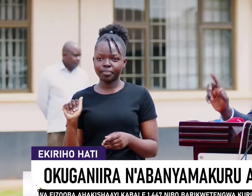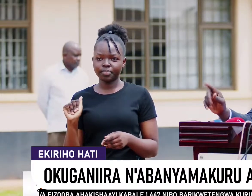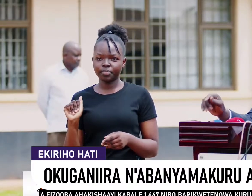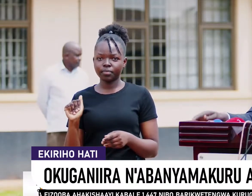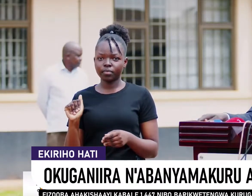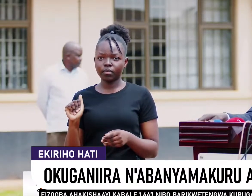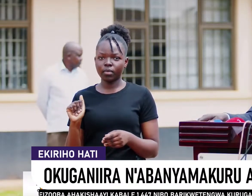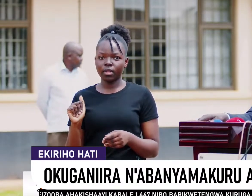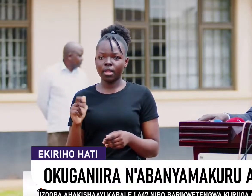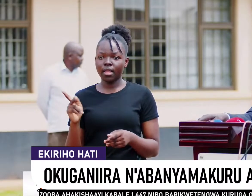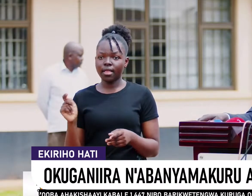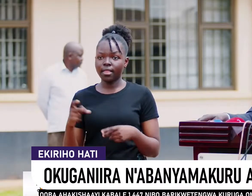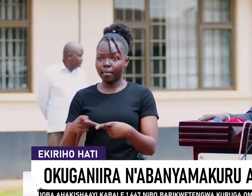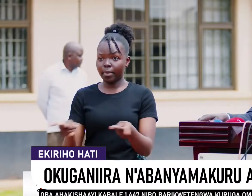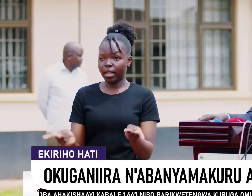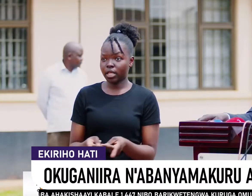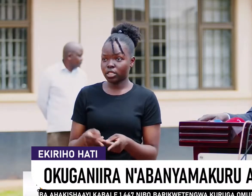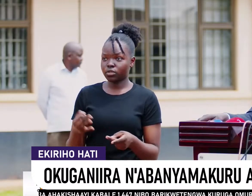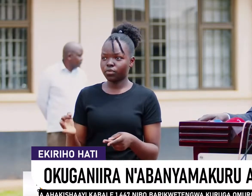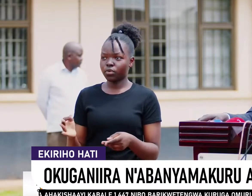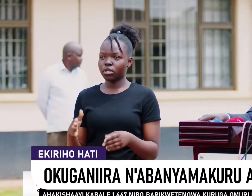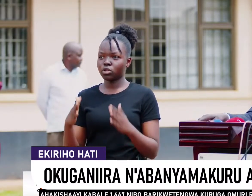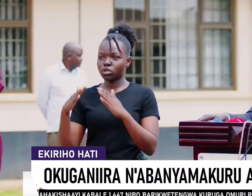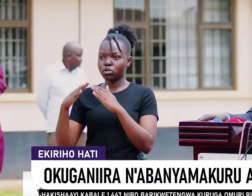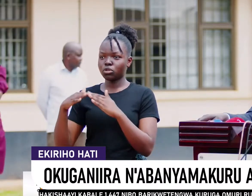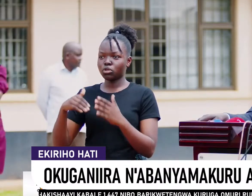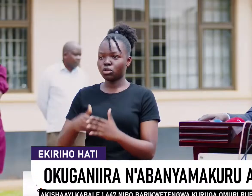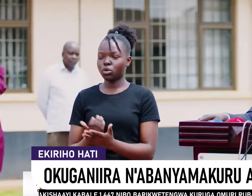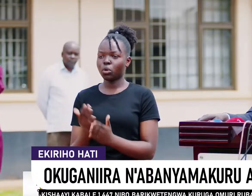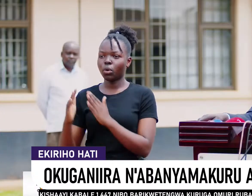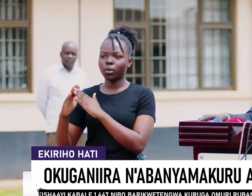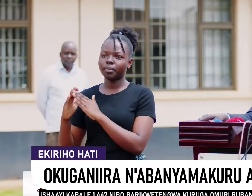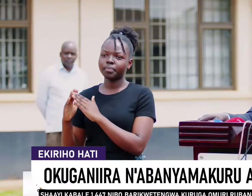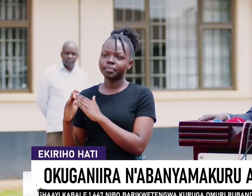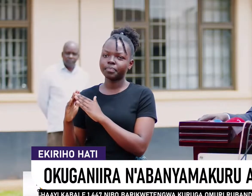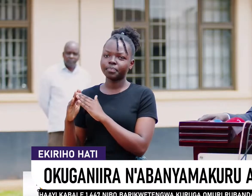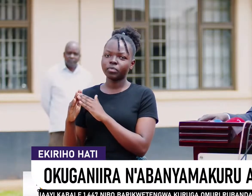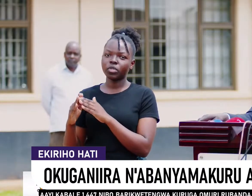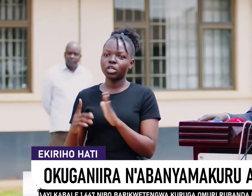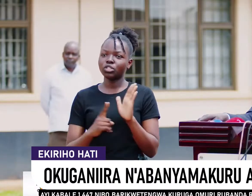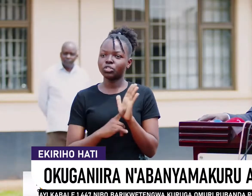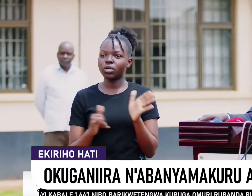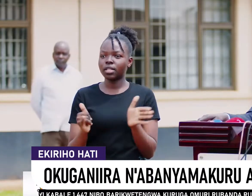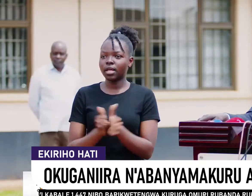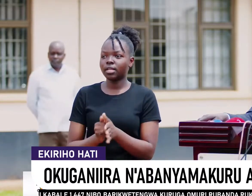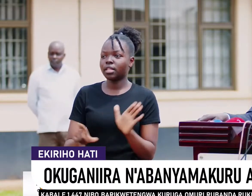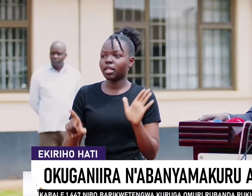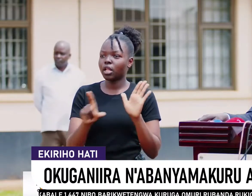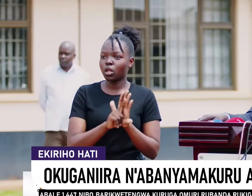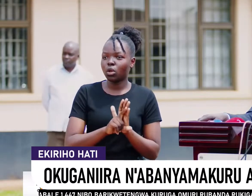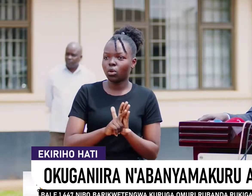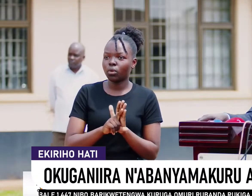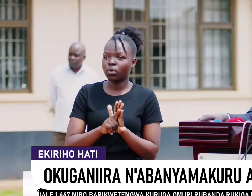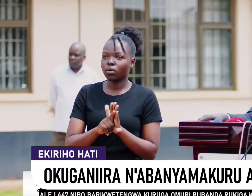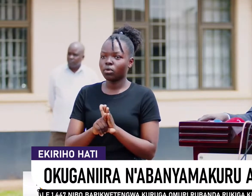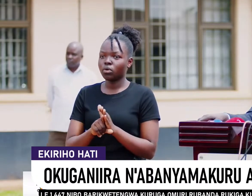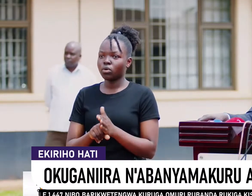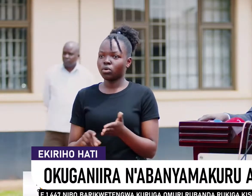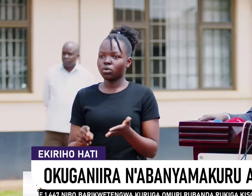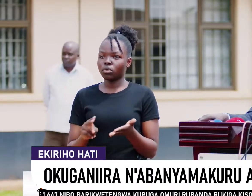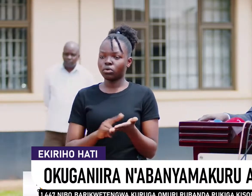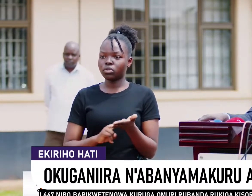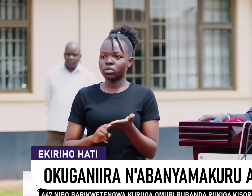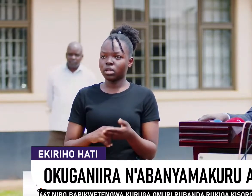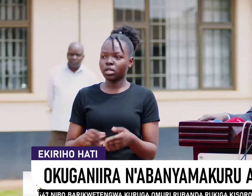the site for our new home rather, where he indicated that the law regarding the mandatory use of